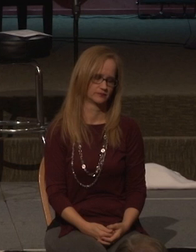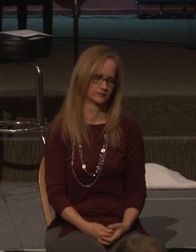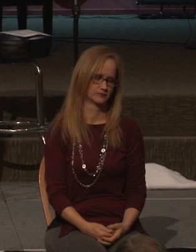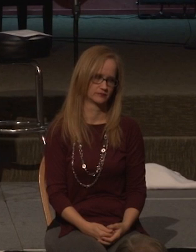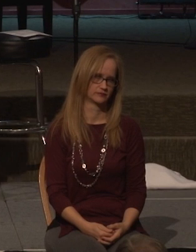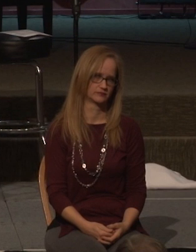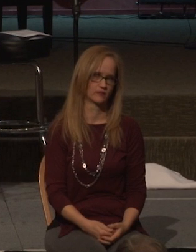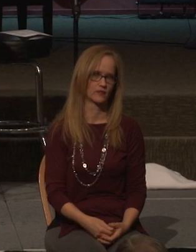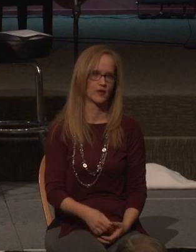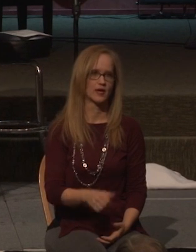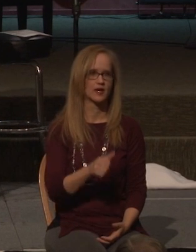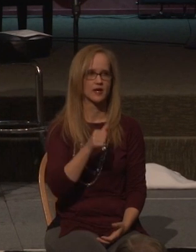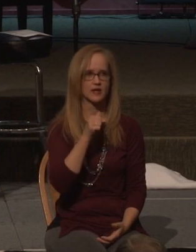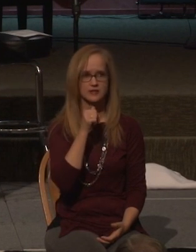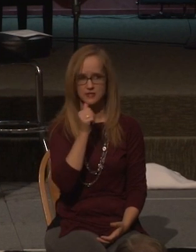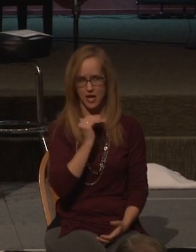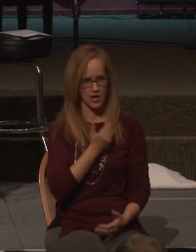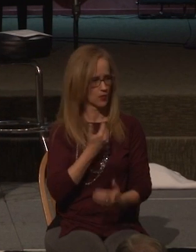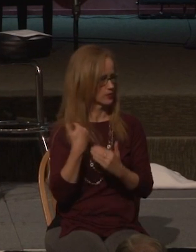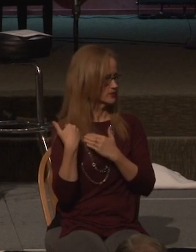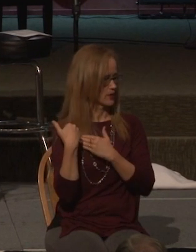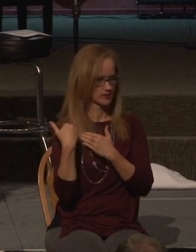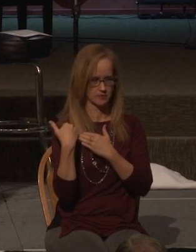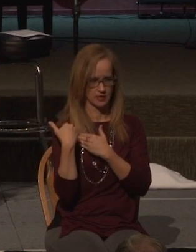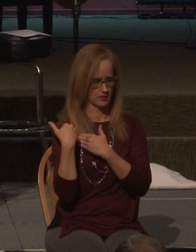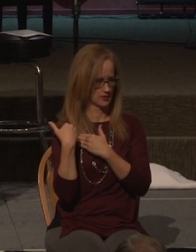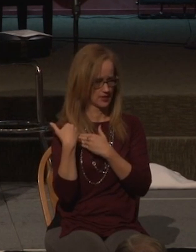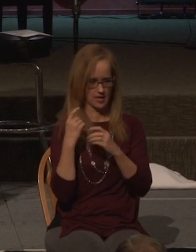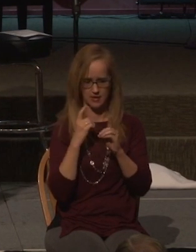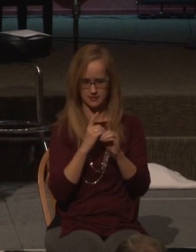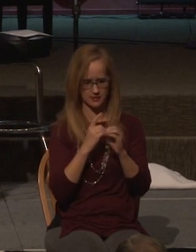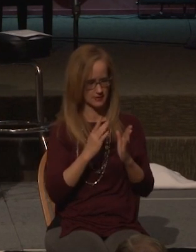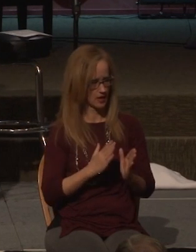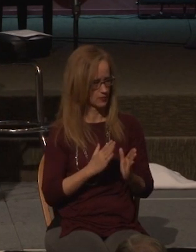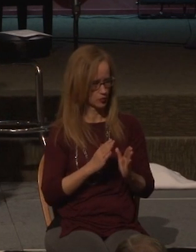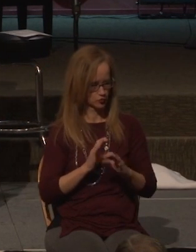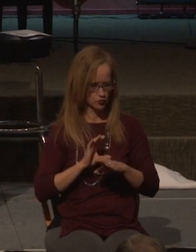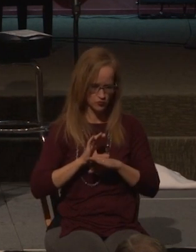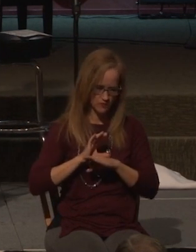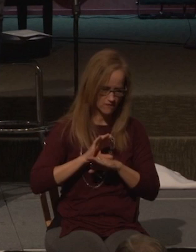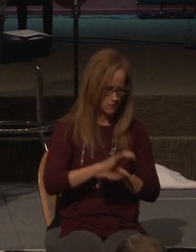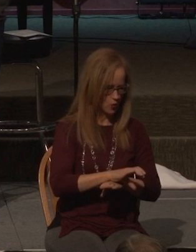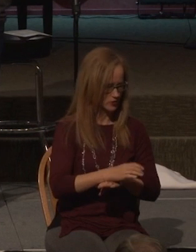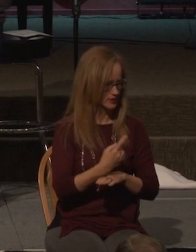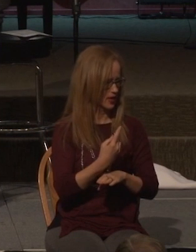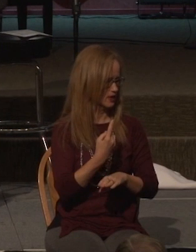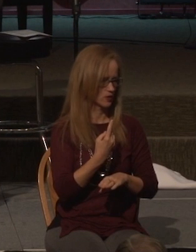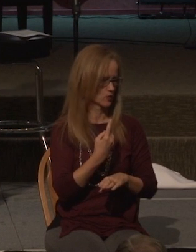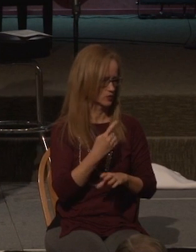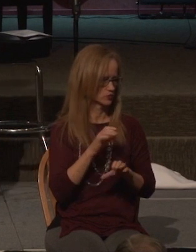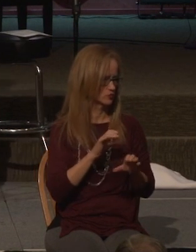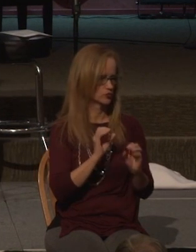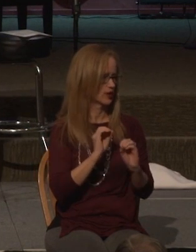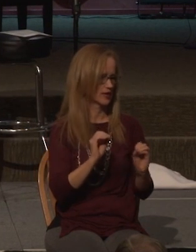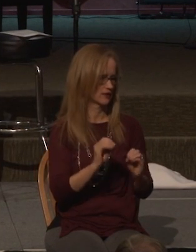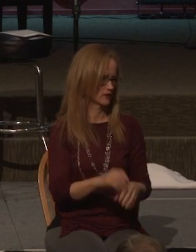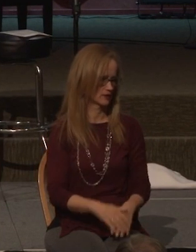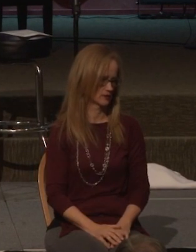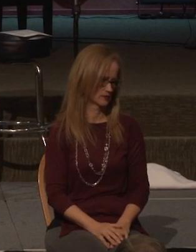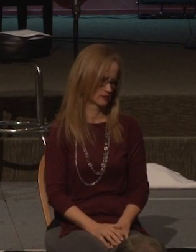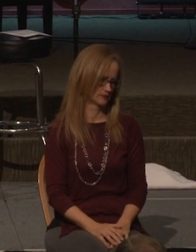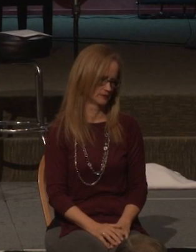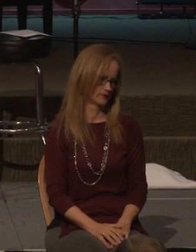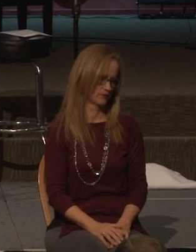See, it is not our responsibility as disciples to force anybody to do anything,